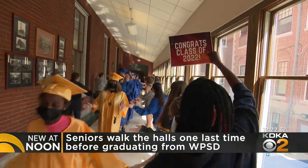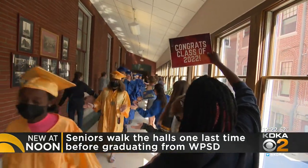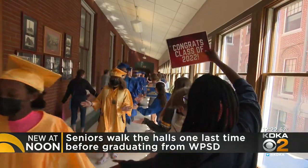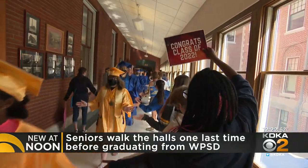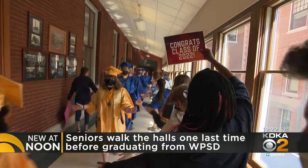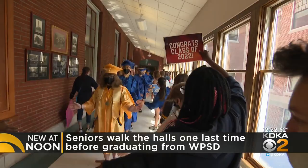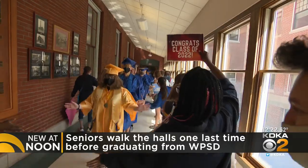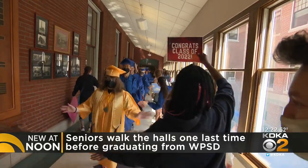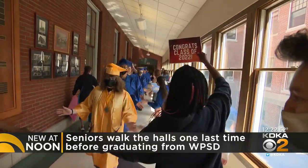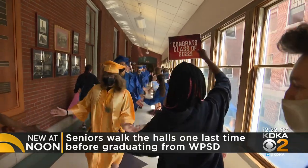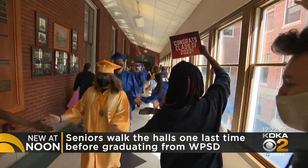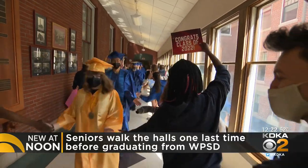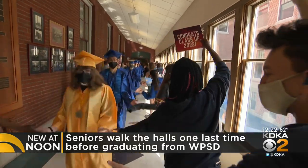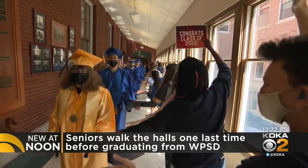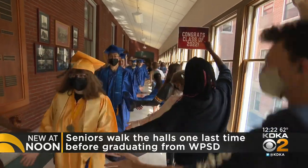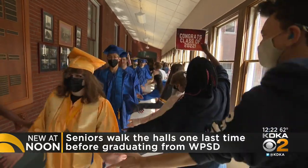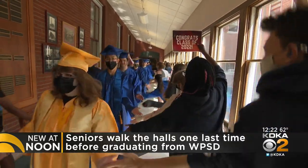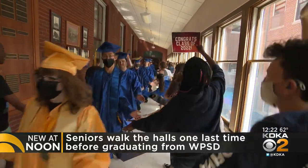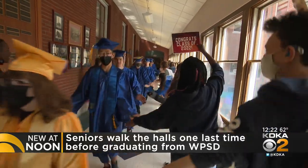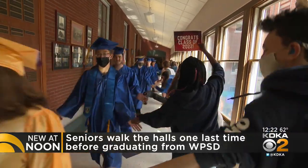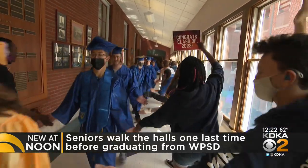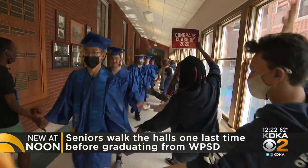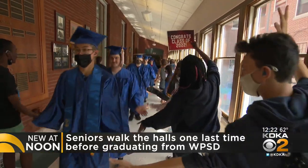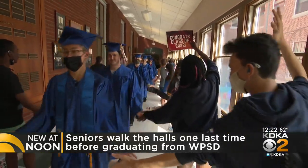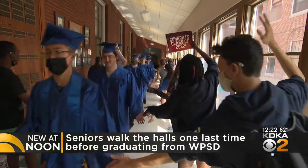underclassmen students and the teachers they've had over the years.